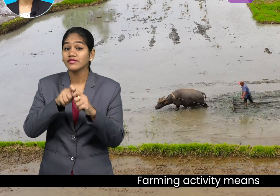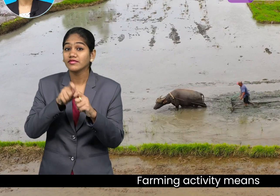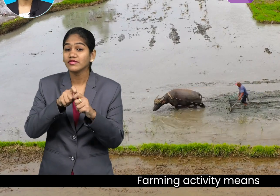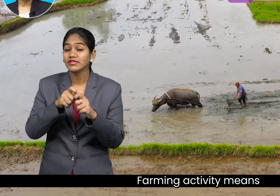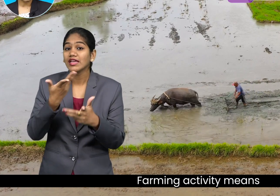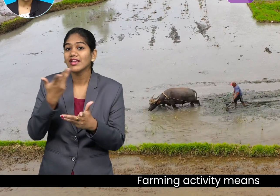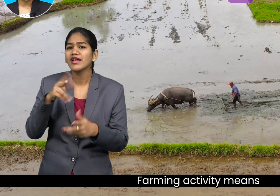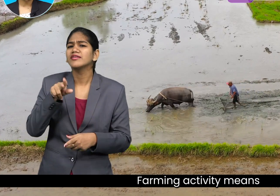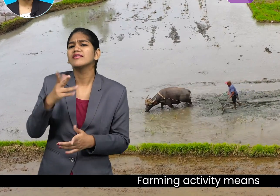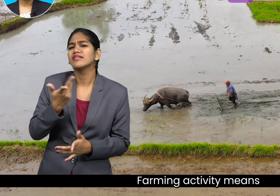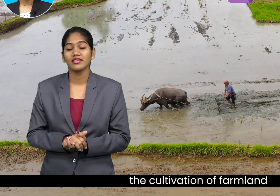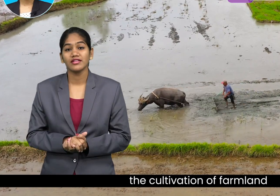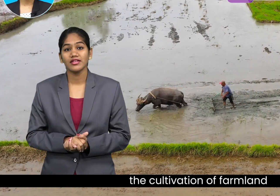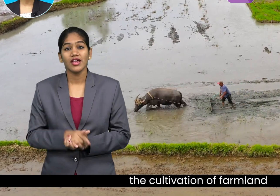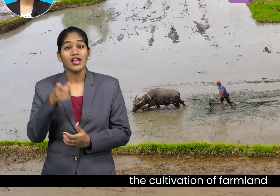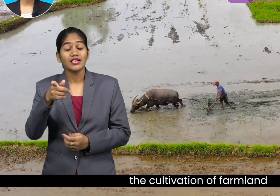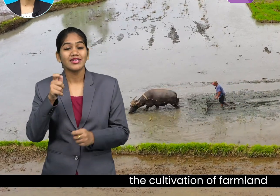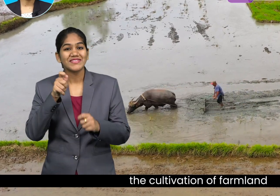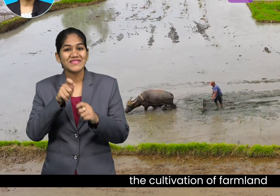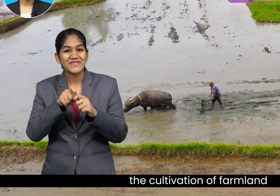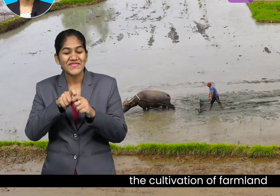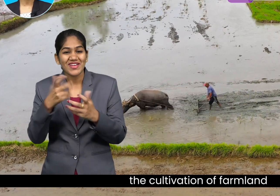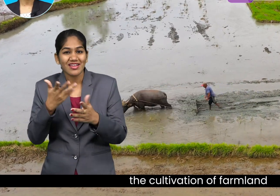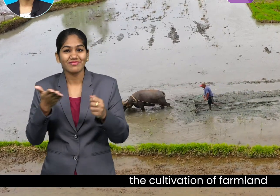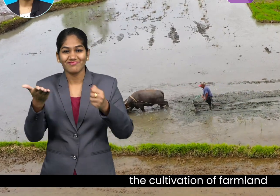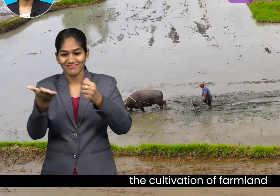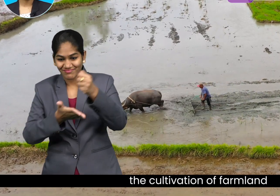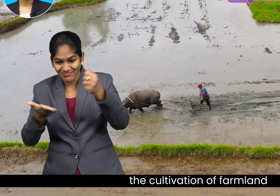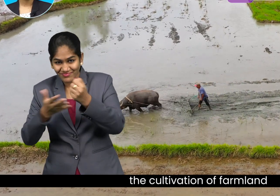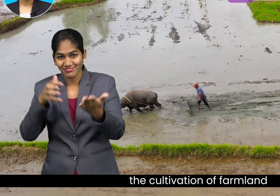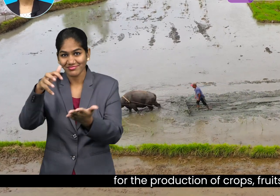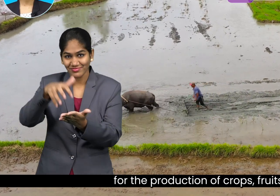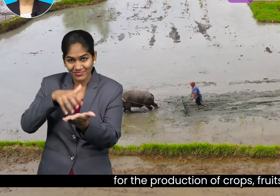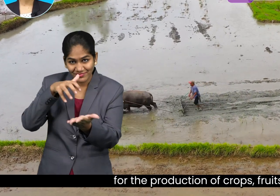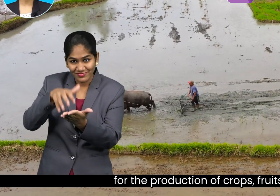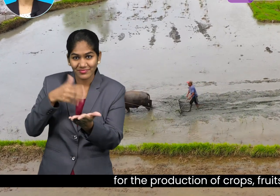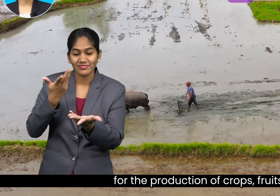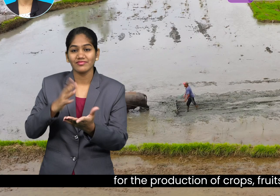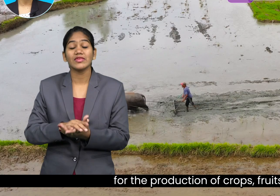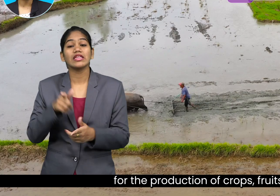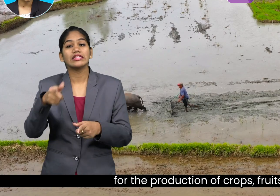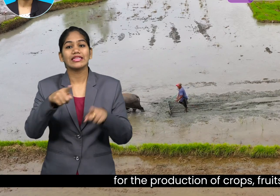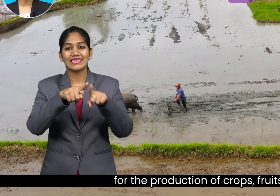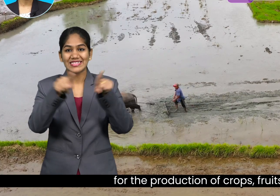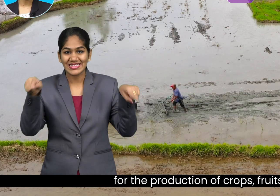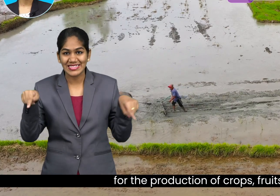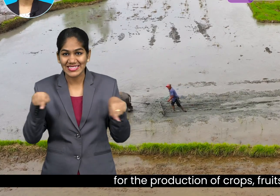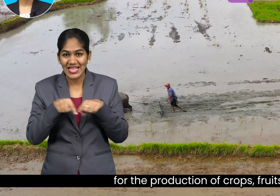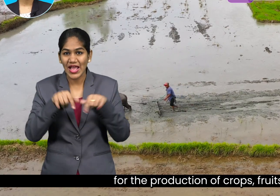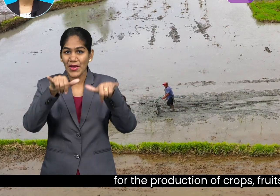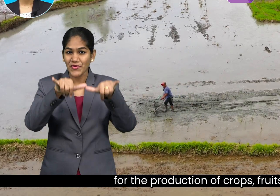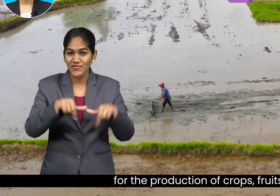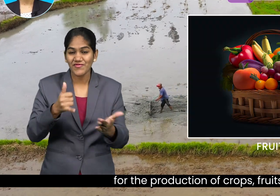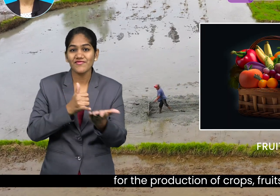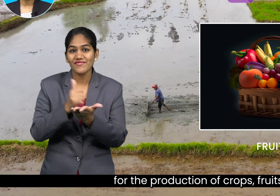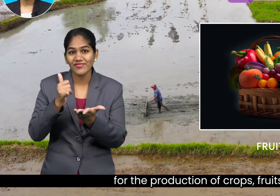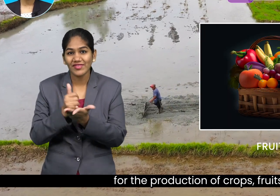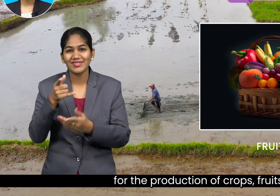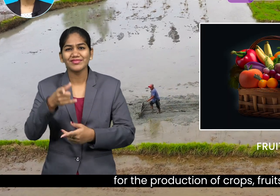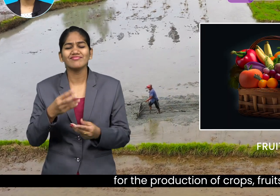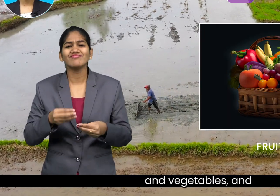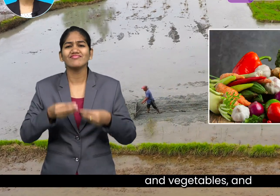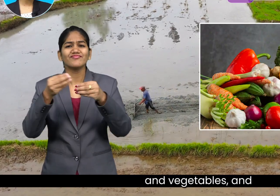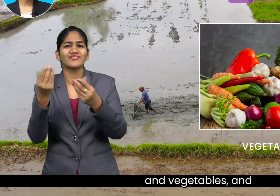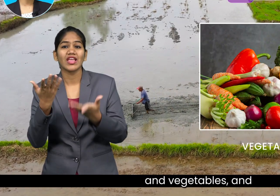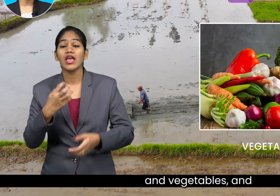Farming activity means the cultivation of farmland for the production of crops,